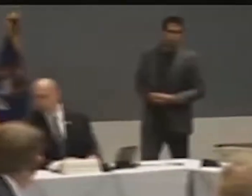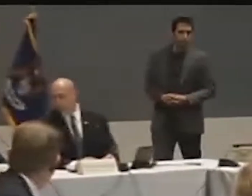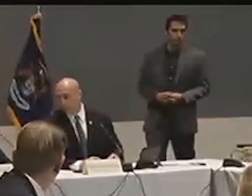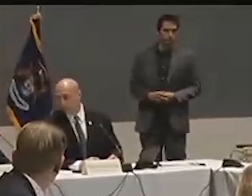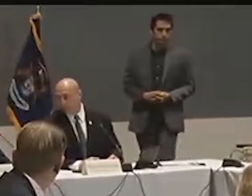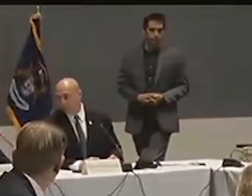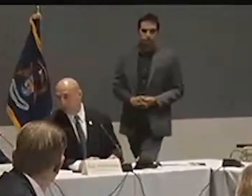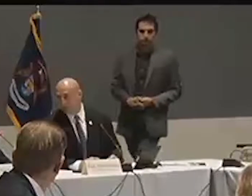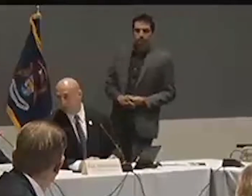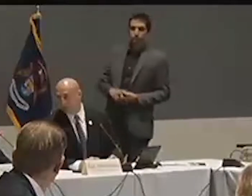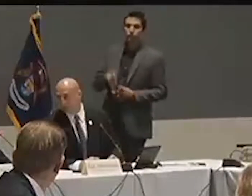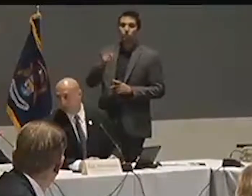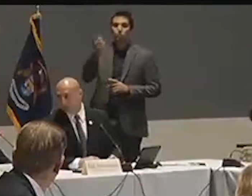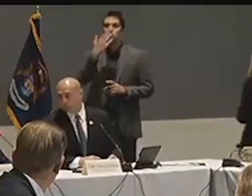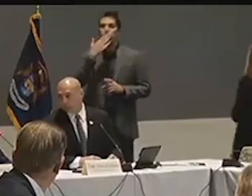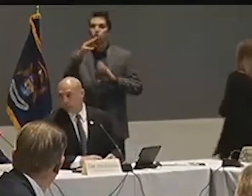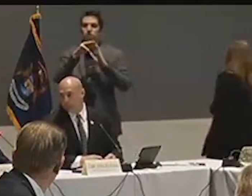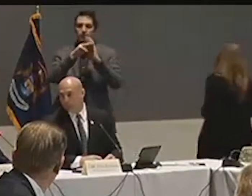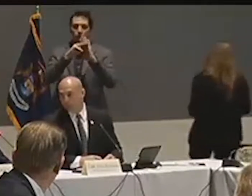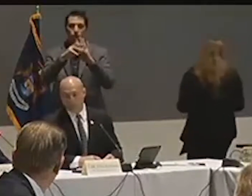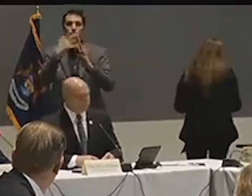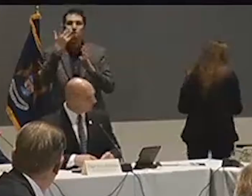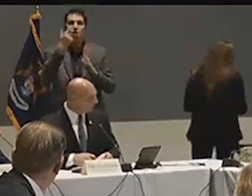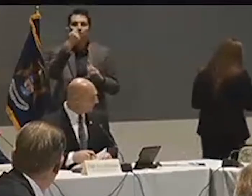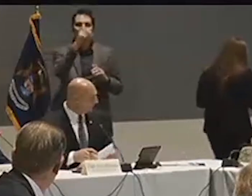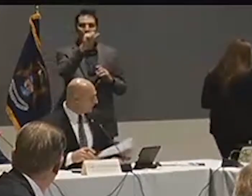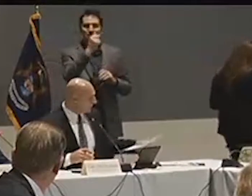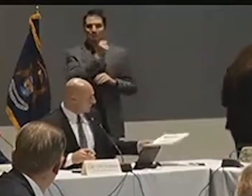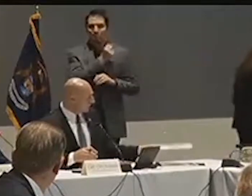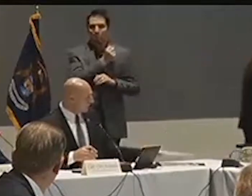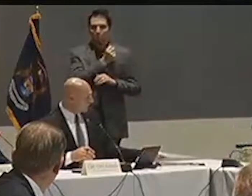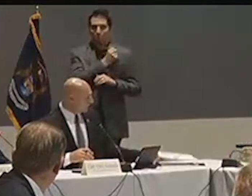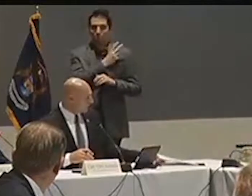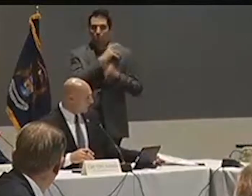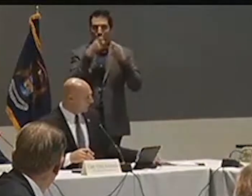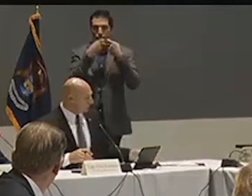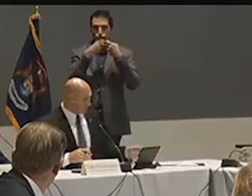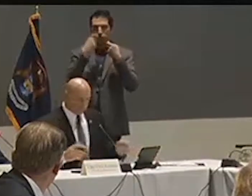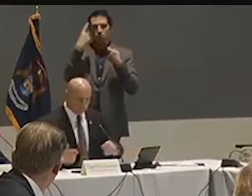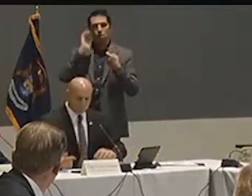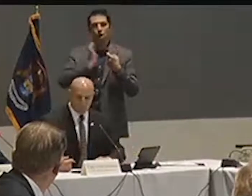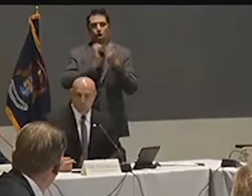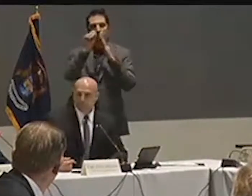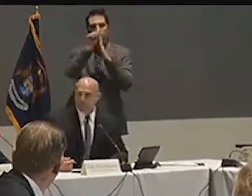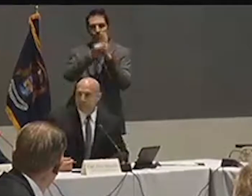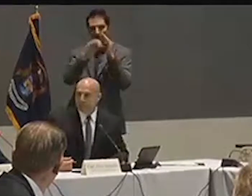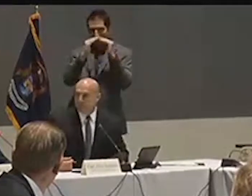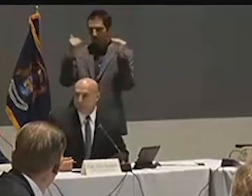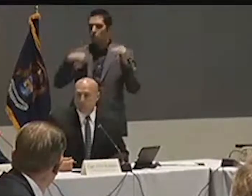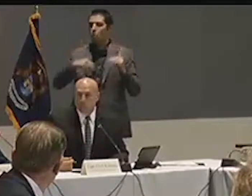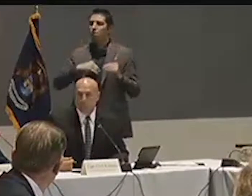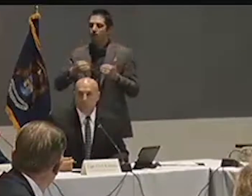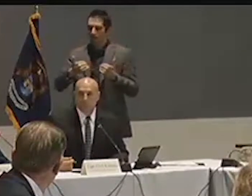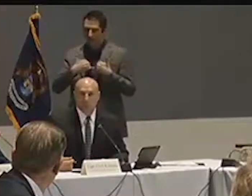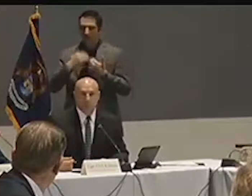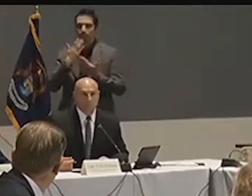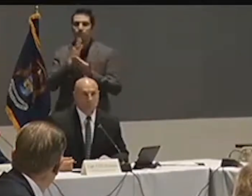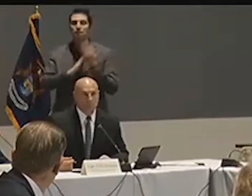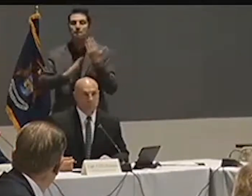what we did with gas and electric at the state level, because that was an area where we had some ability to